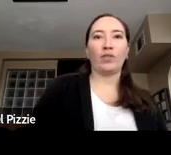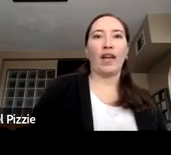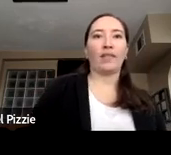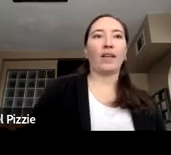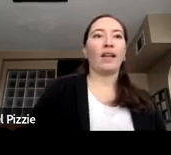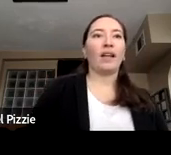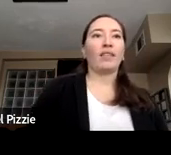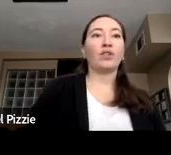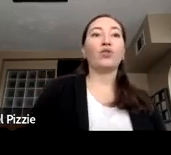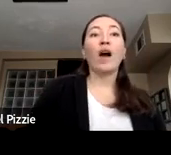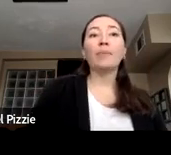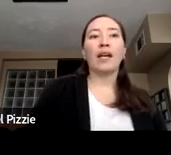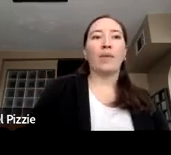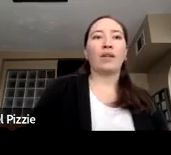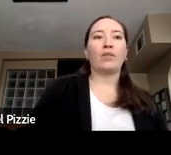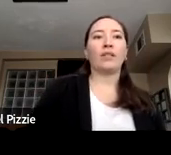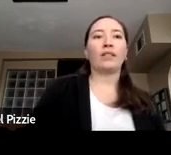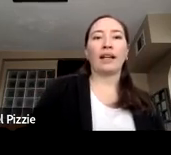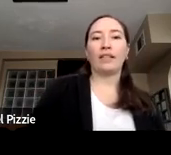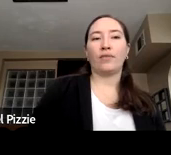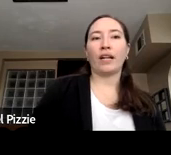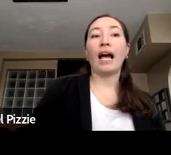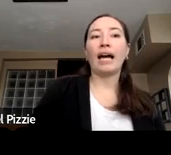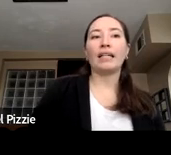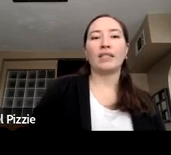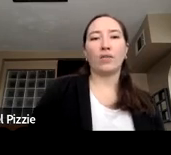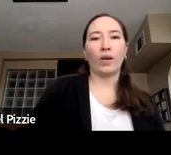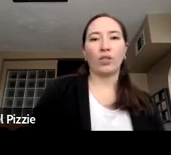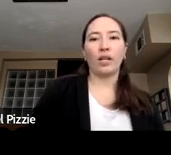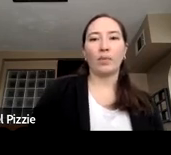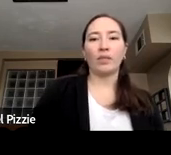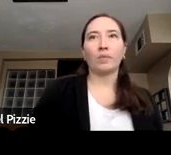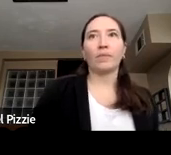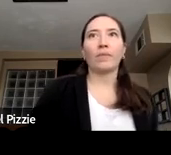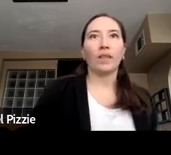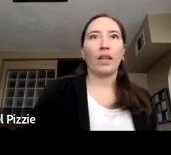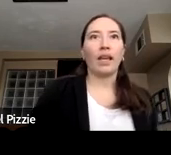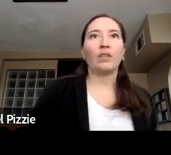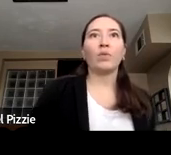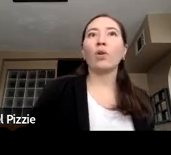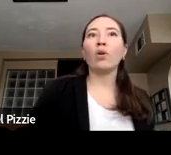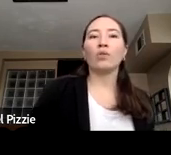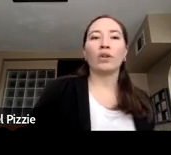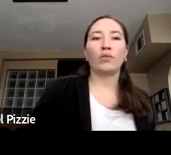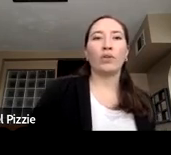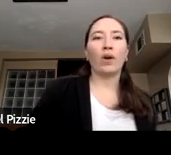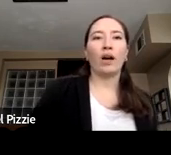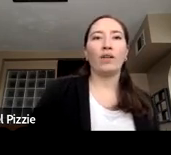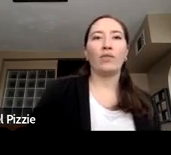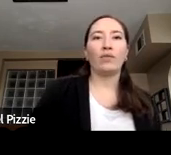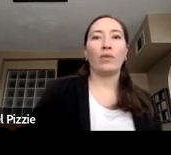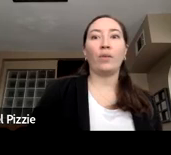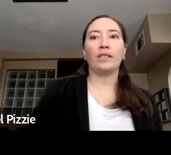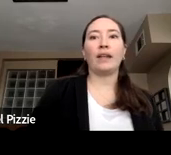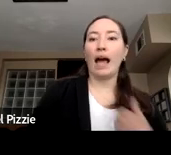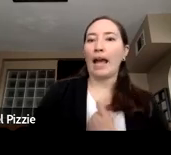your survey, there's a drop-down menu to select different kinds of question types. And we'll go over a few